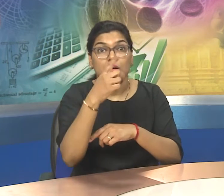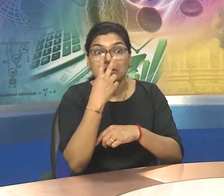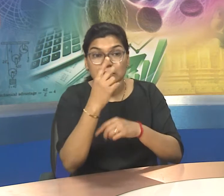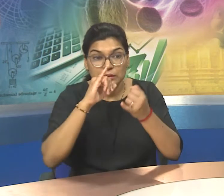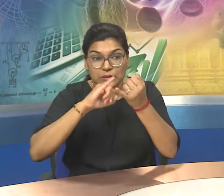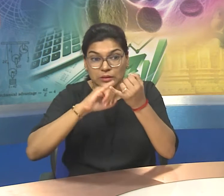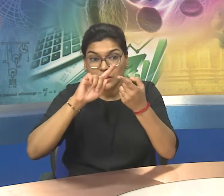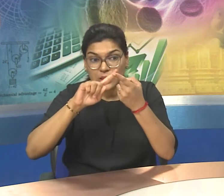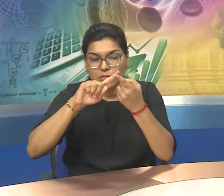past